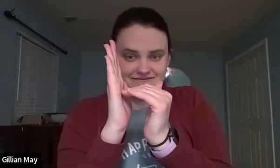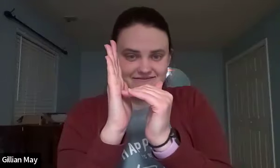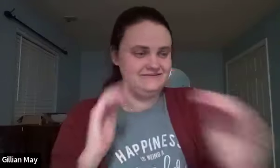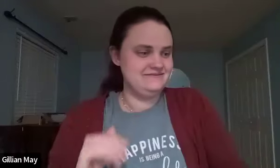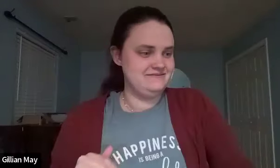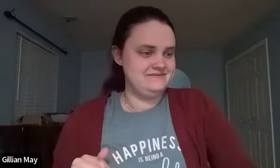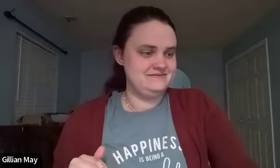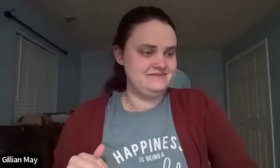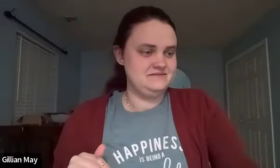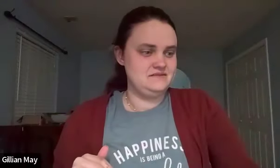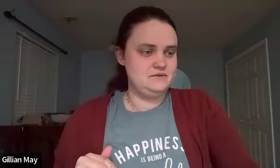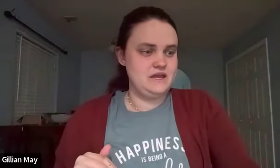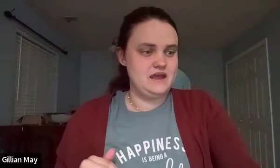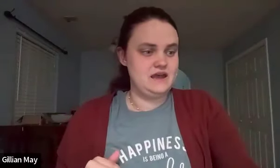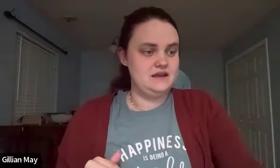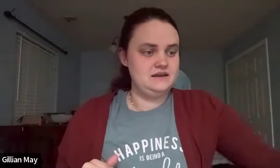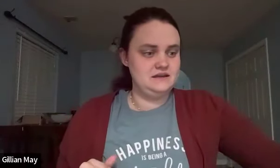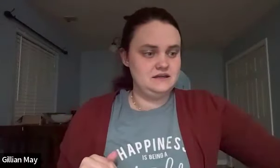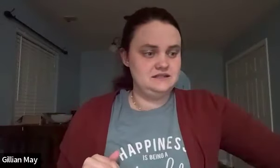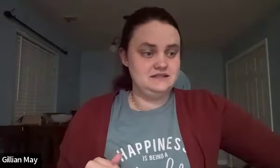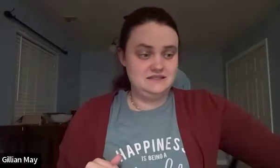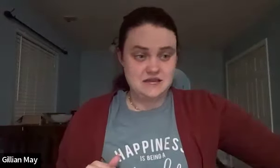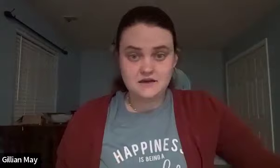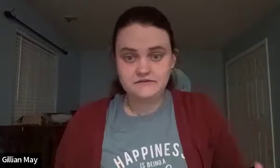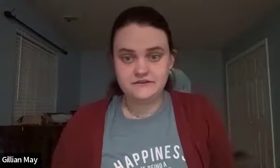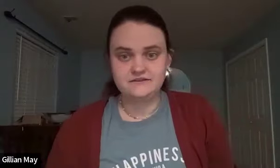Then we had deaf.